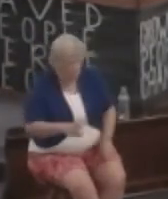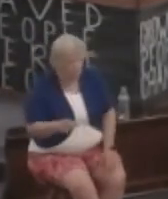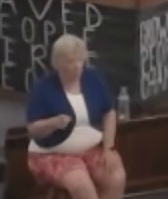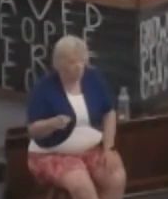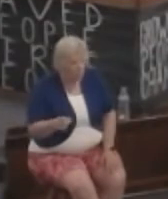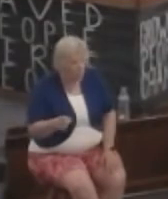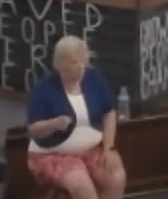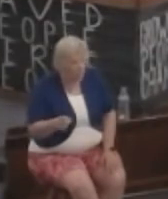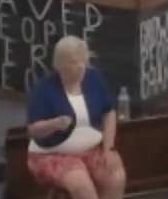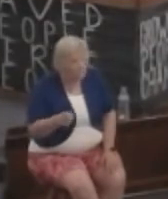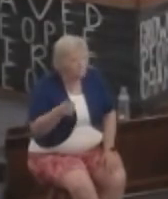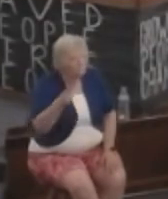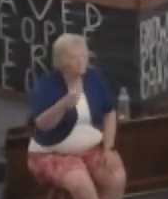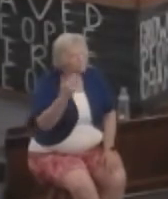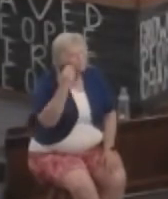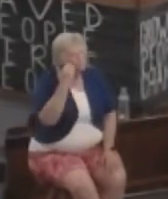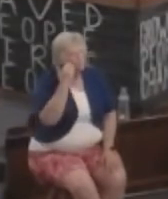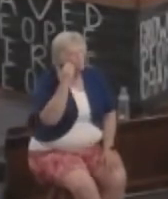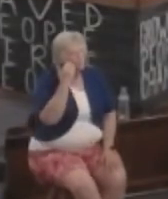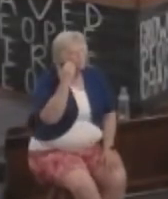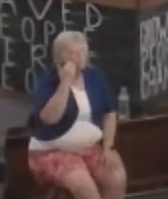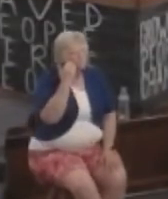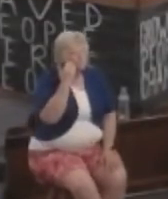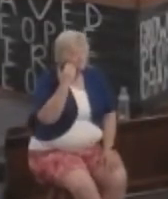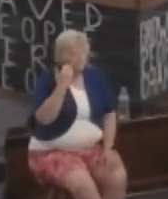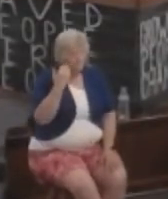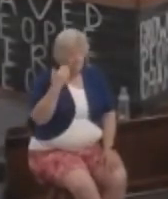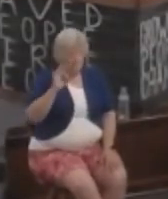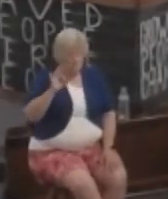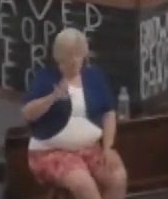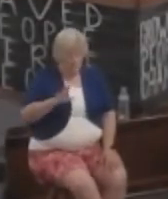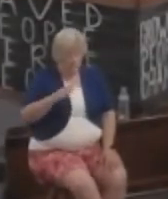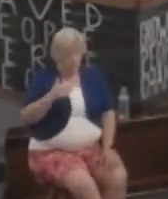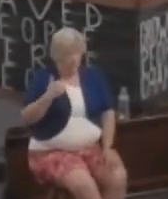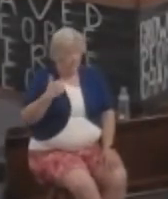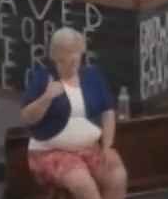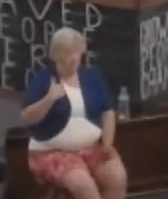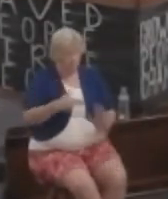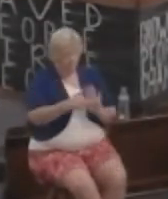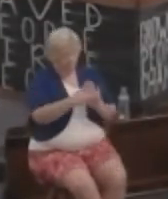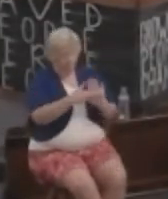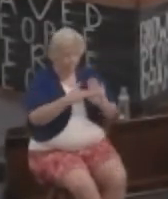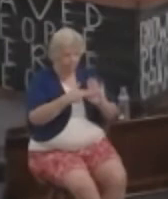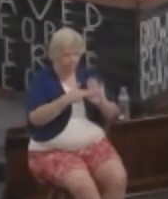Now, you know us. None of us pastors hold the title as who we are.